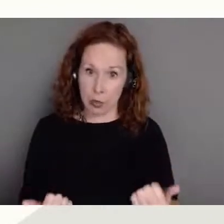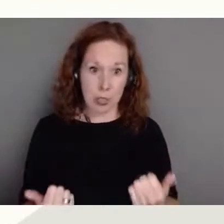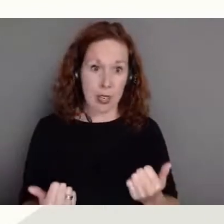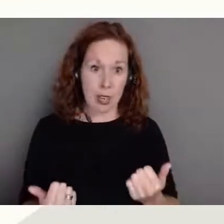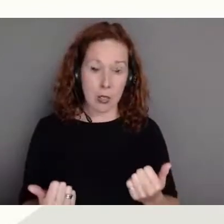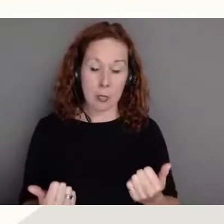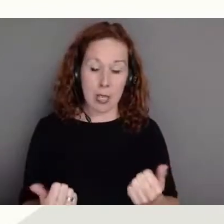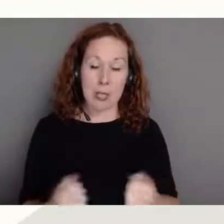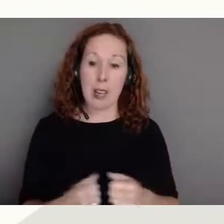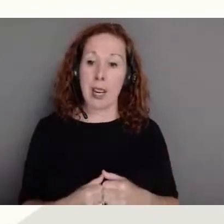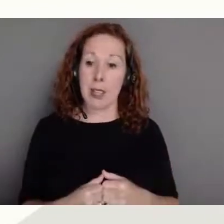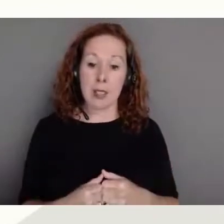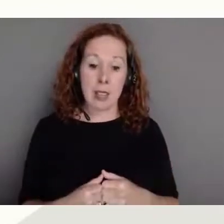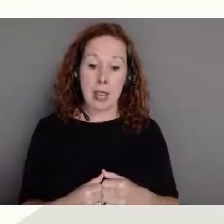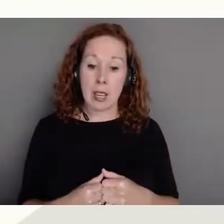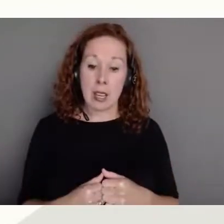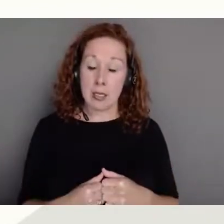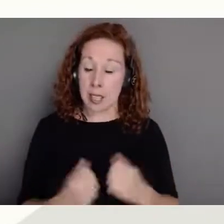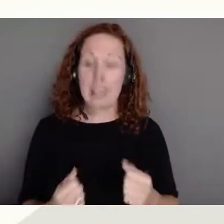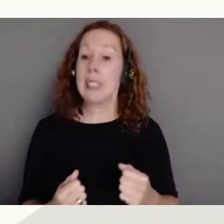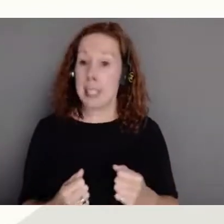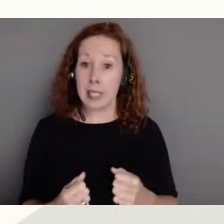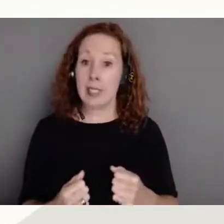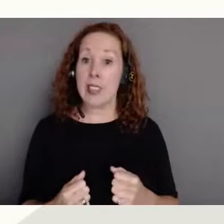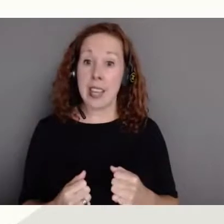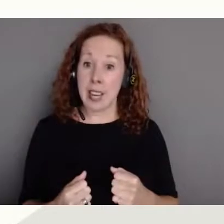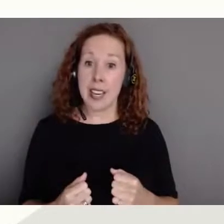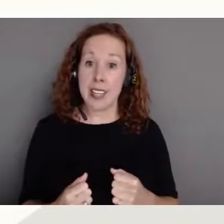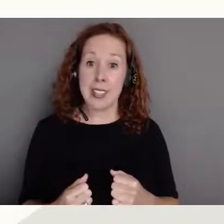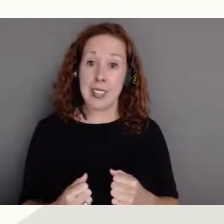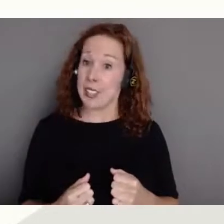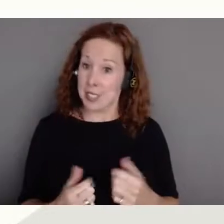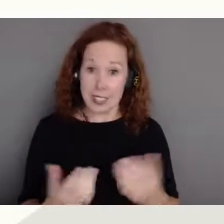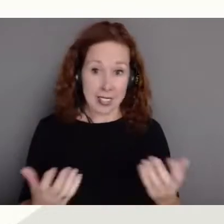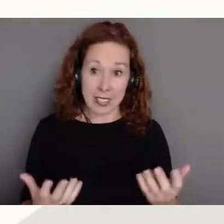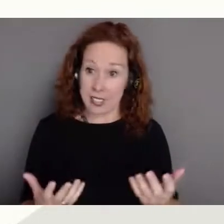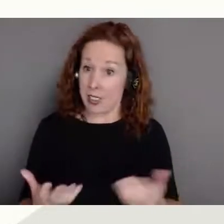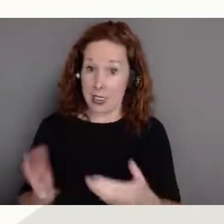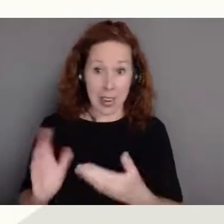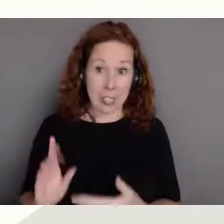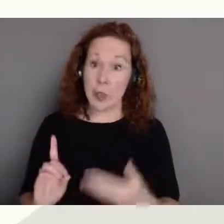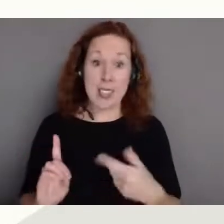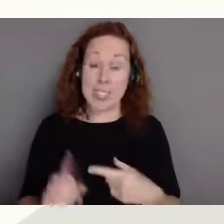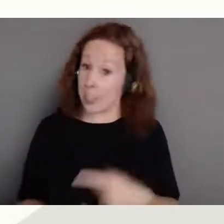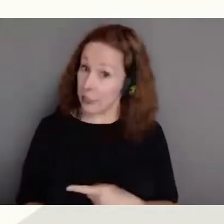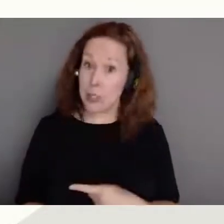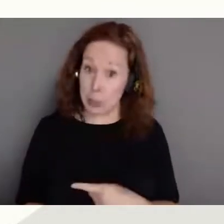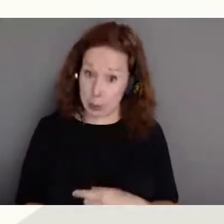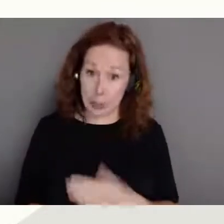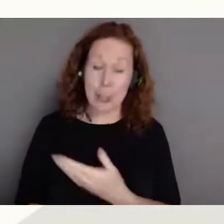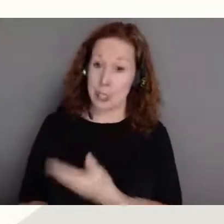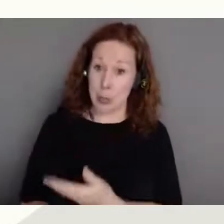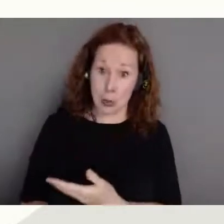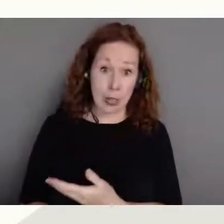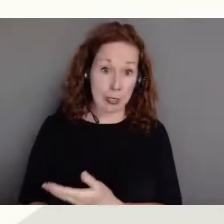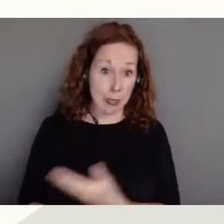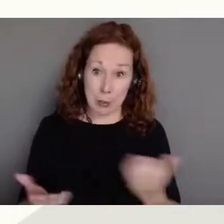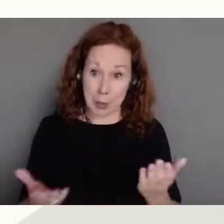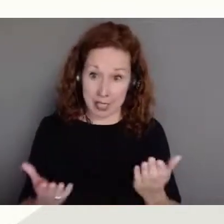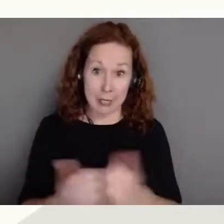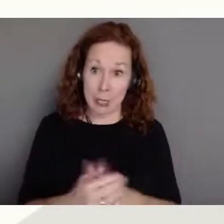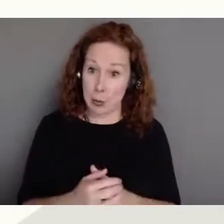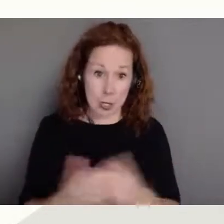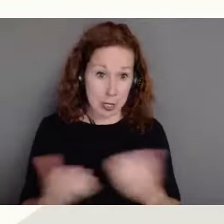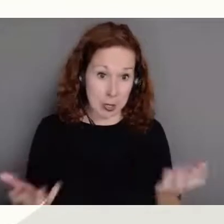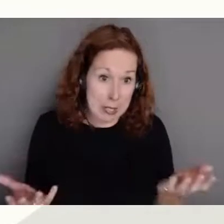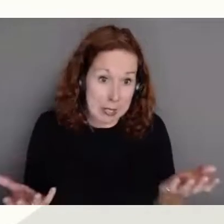their first announcements, and luckily they had Nigel, the deaf interpreter. So